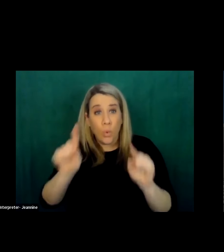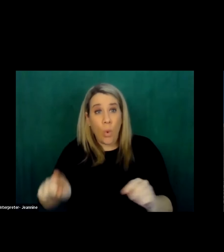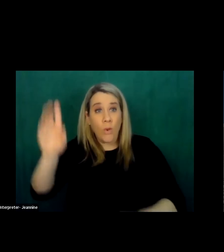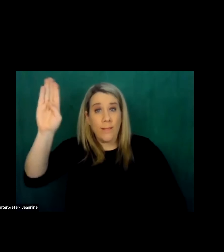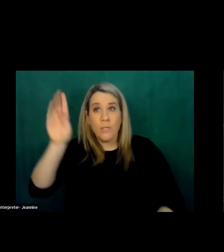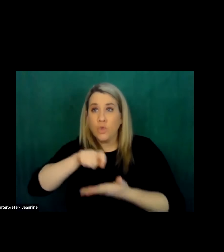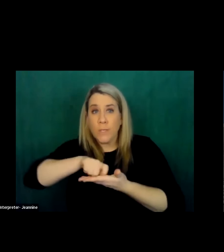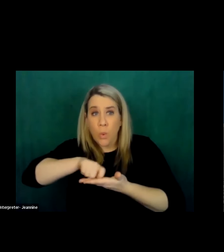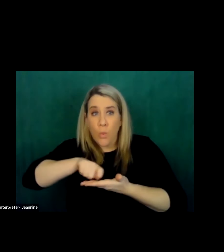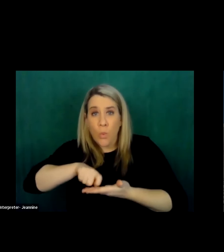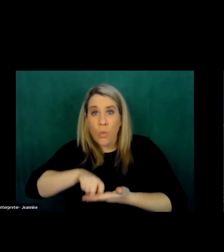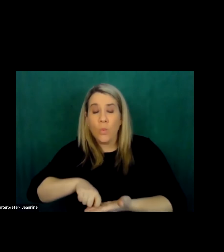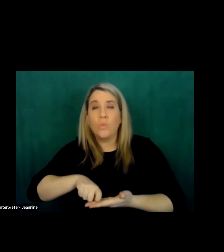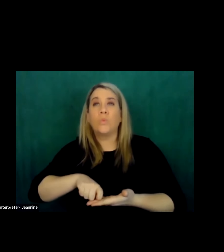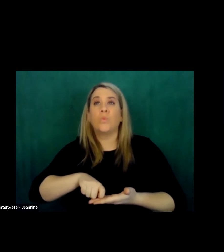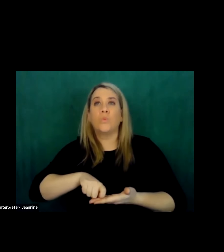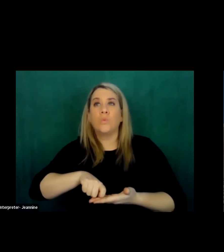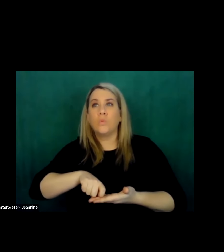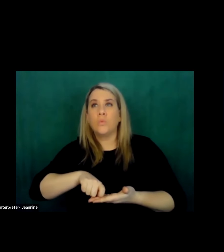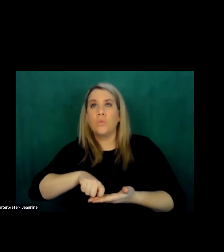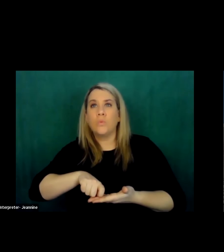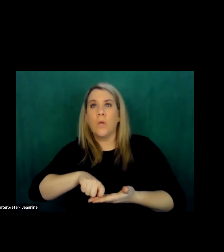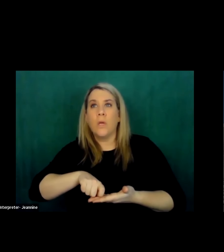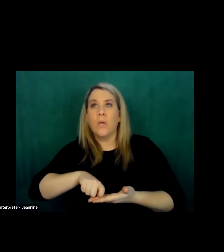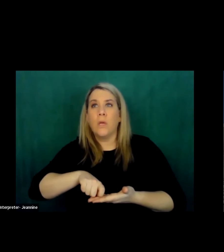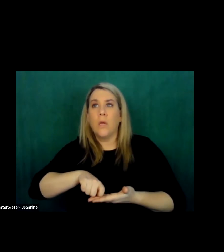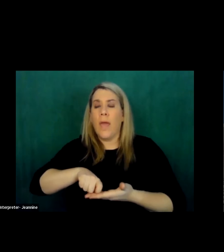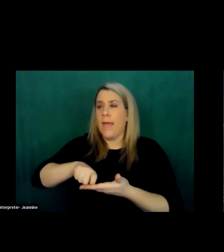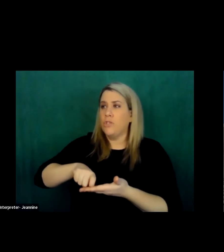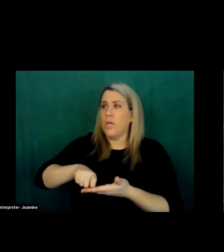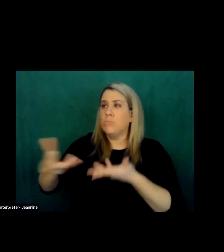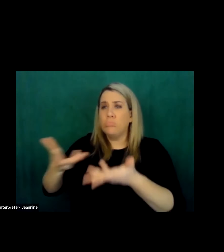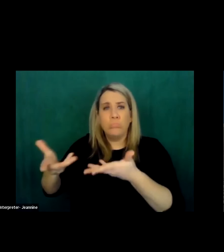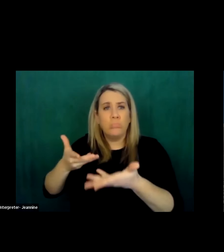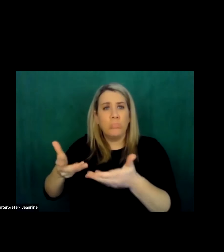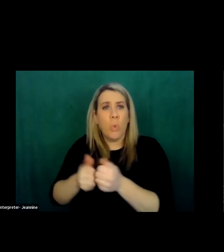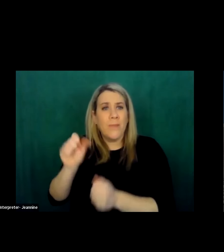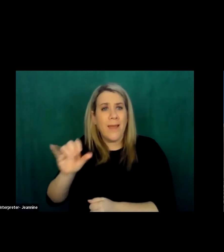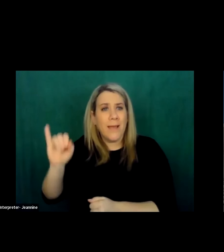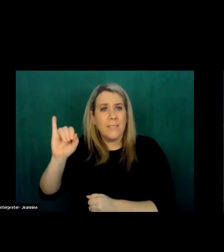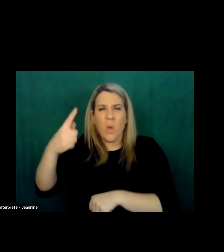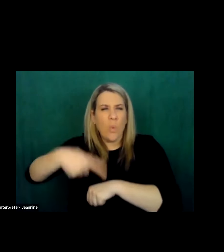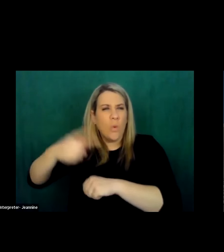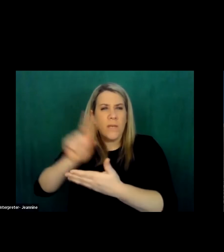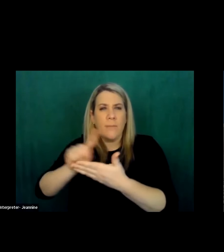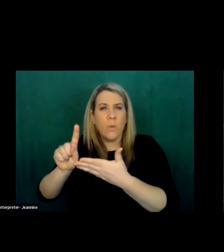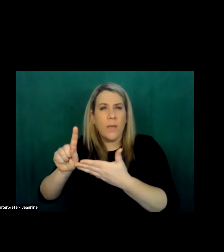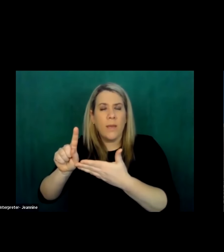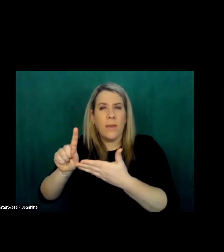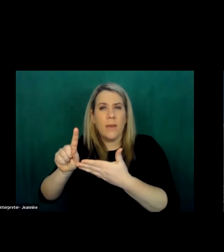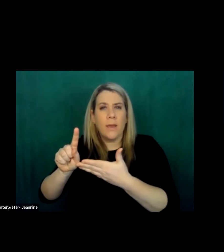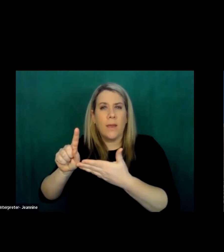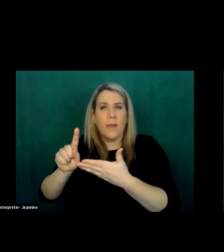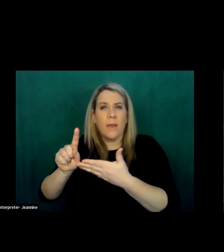notes, and just checking in with an SI leader once a week is all that we ask, just so that they can get